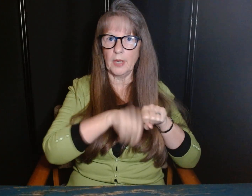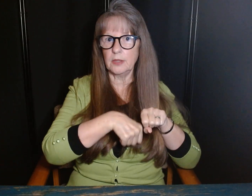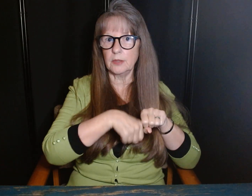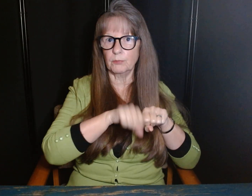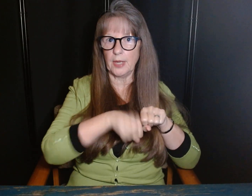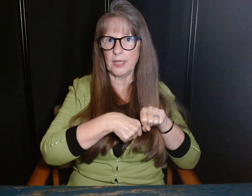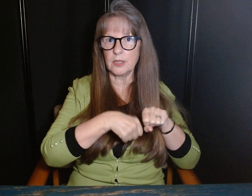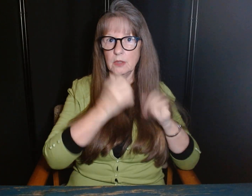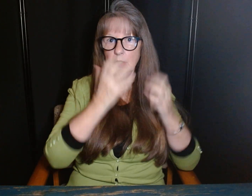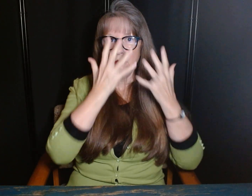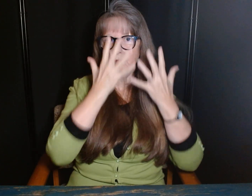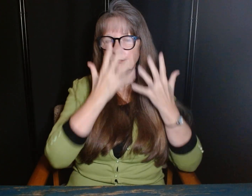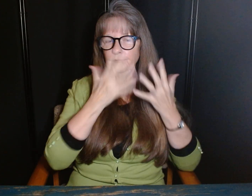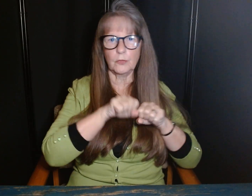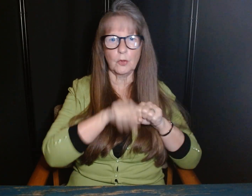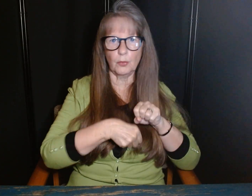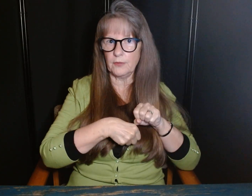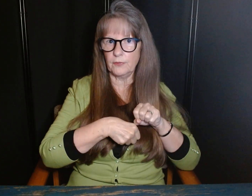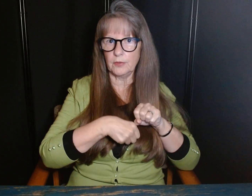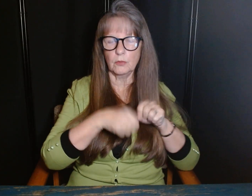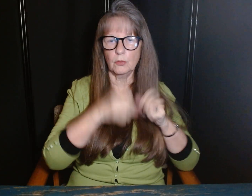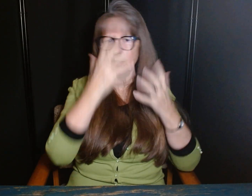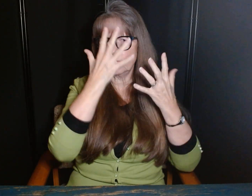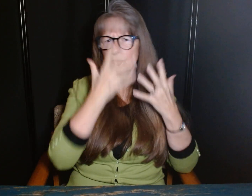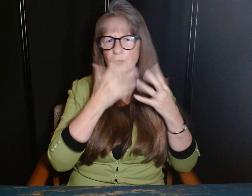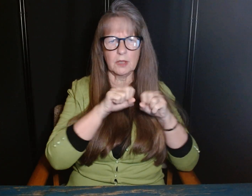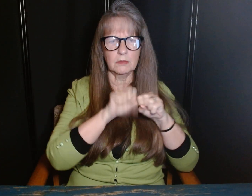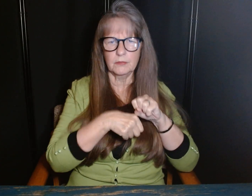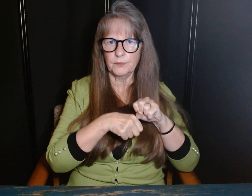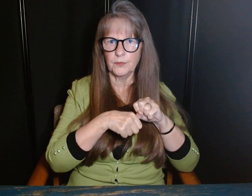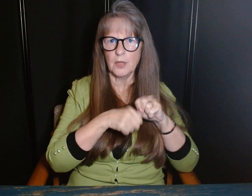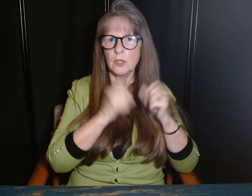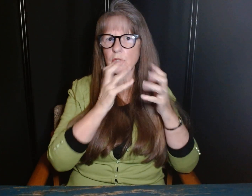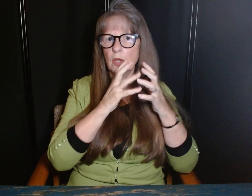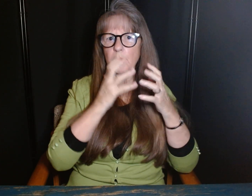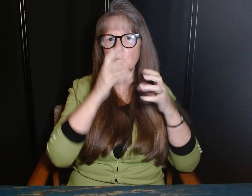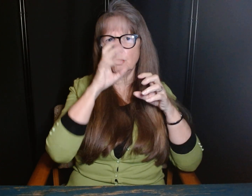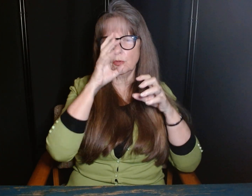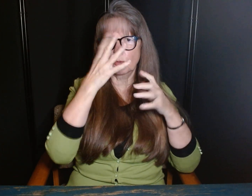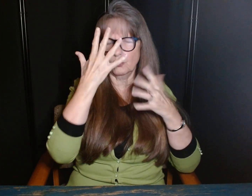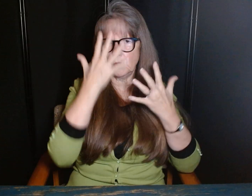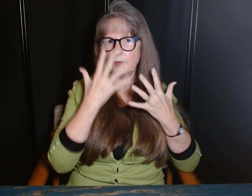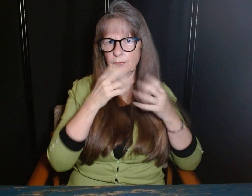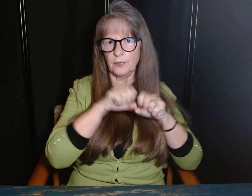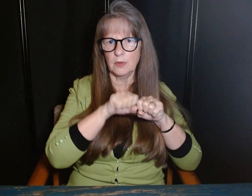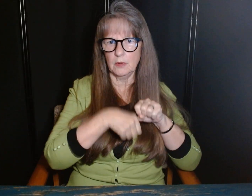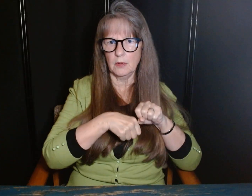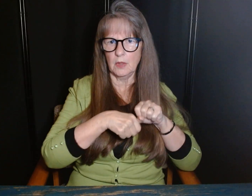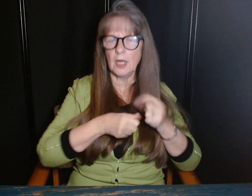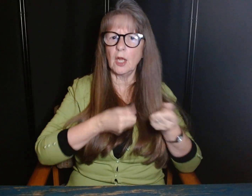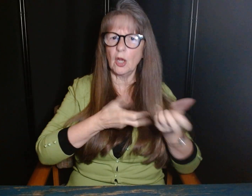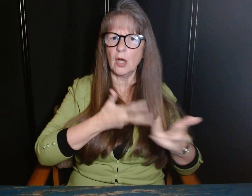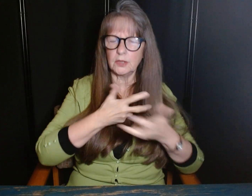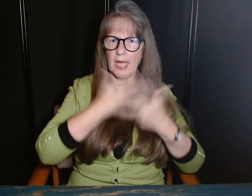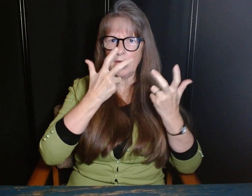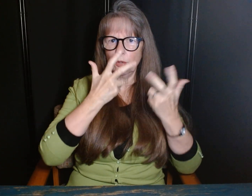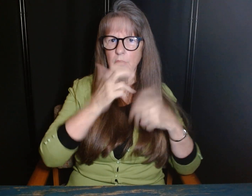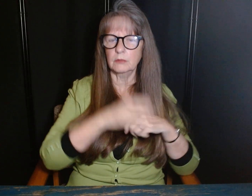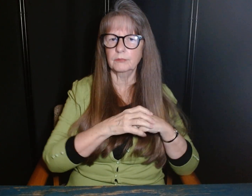it breaks. Grief, grief stricken. So much grief, it can cause anger